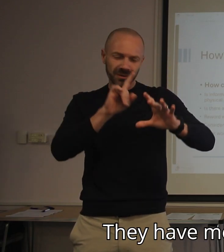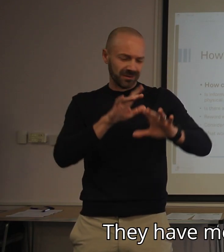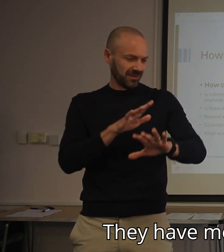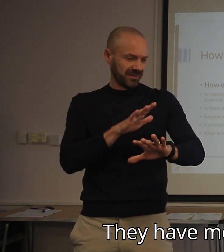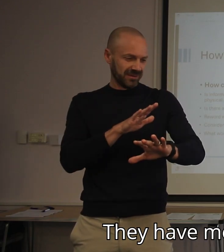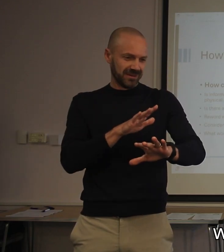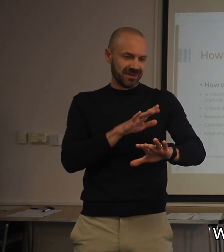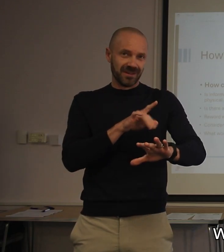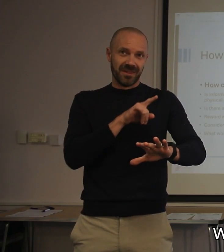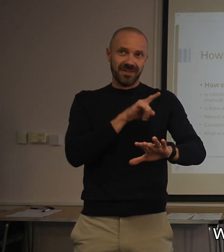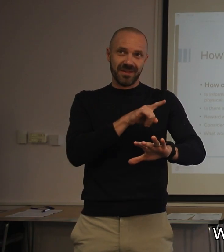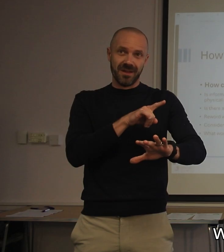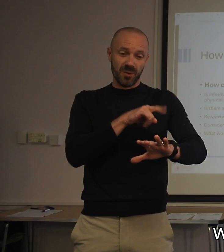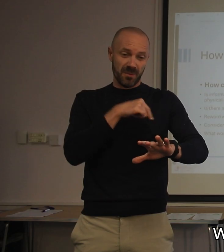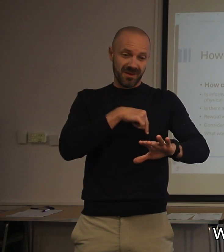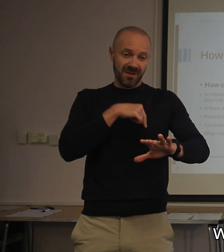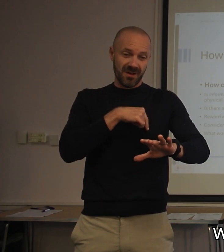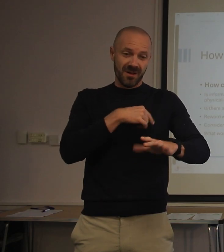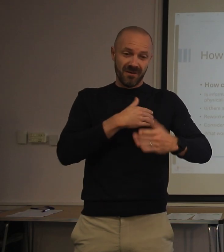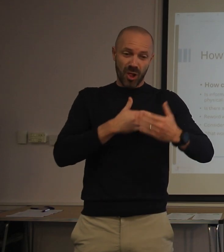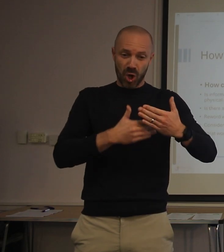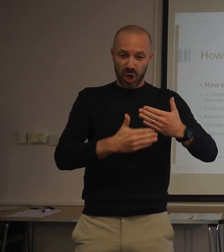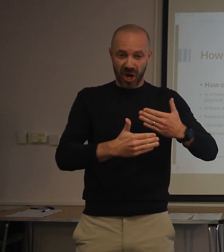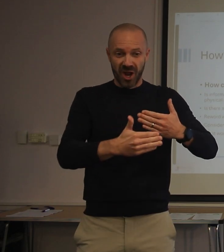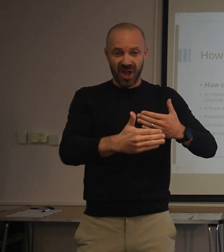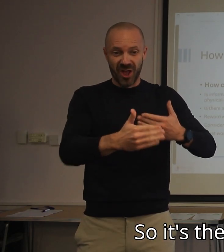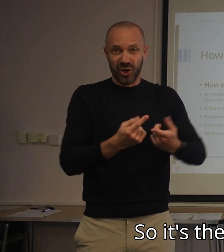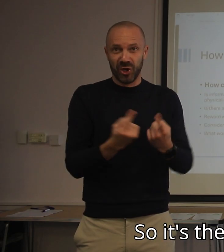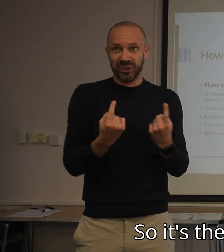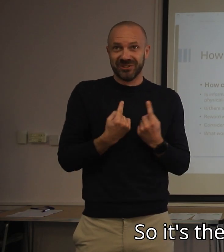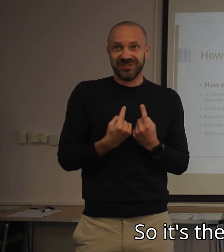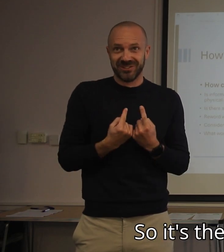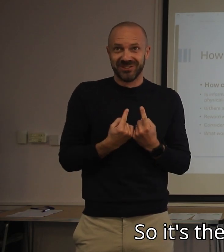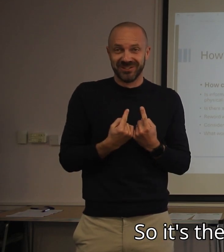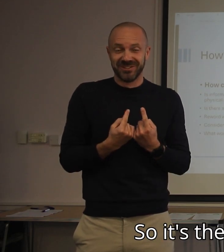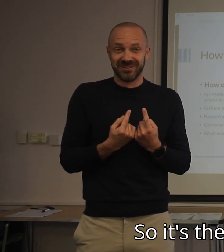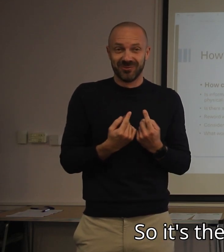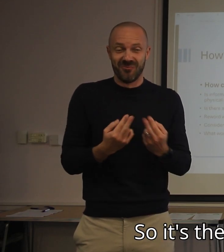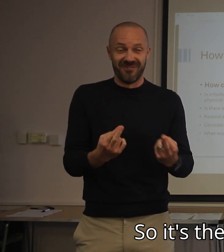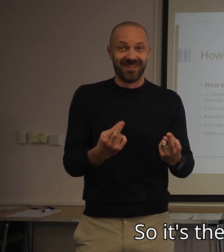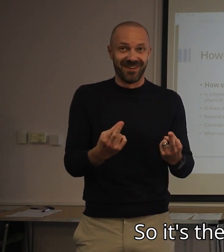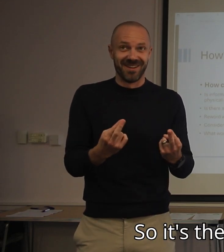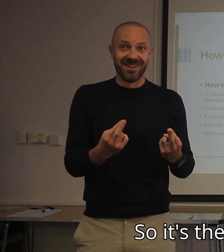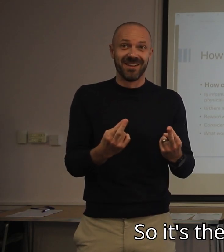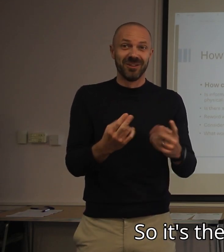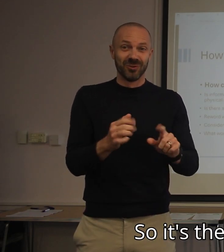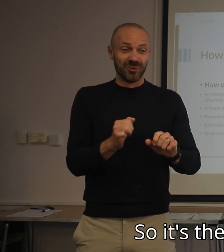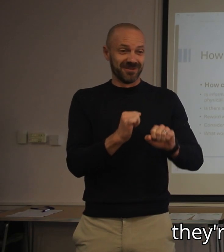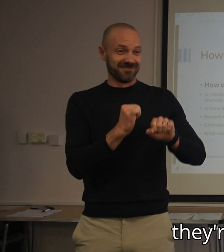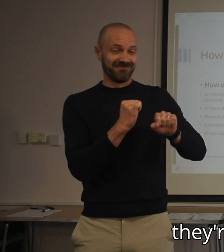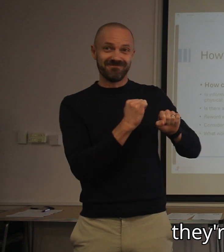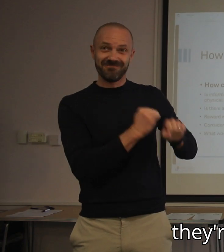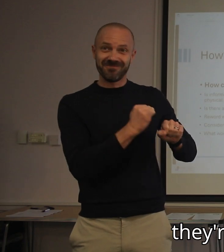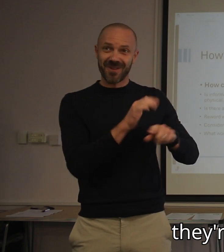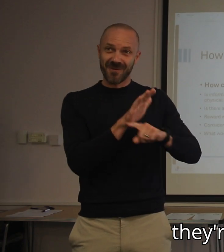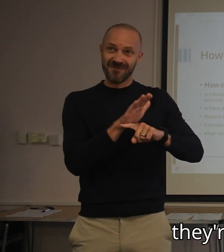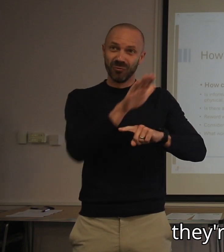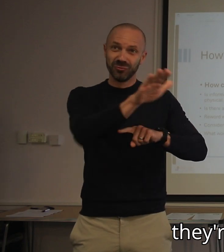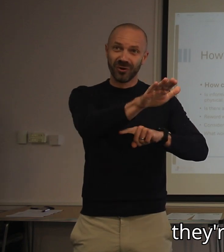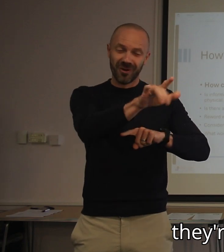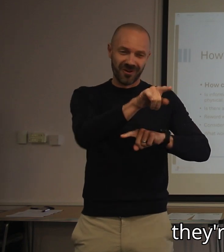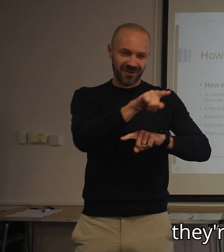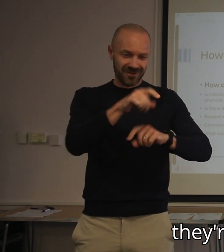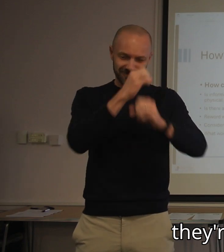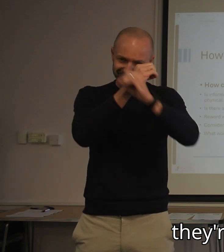on this planet than we do, hopefully. So it's their future, and that's what they're looking to